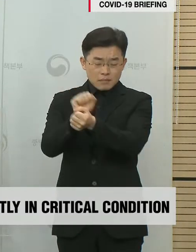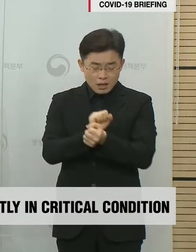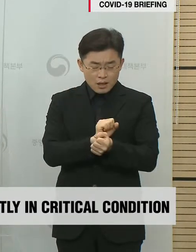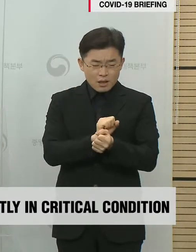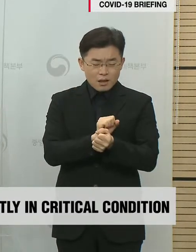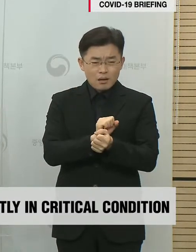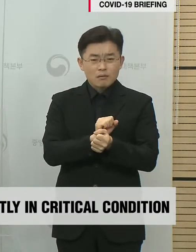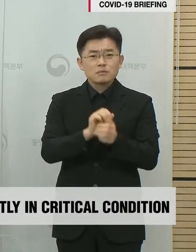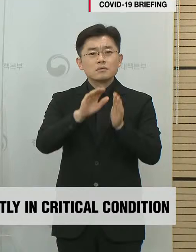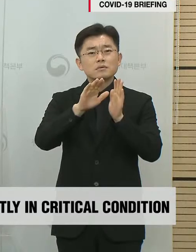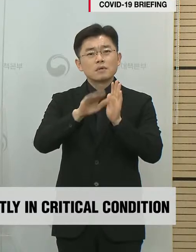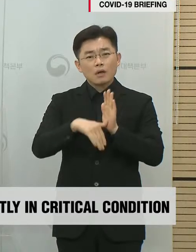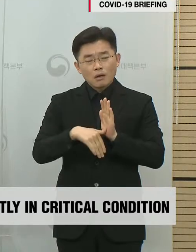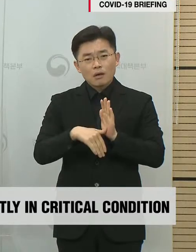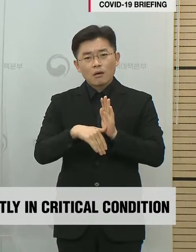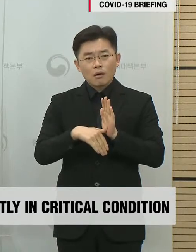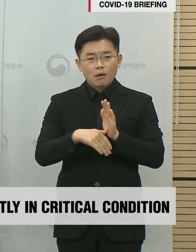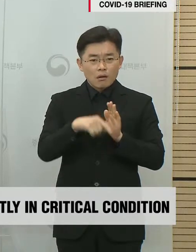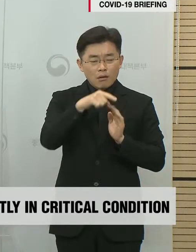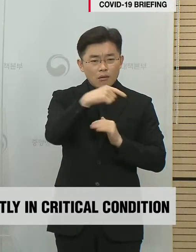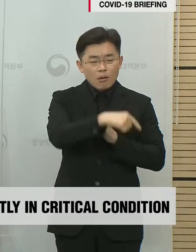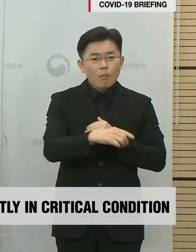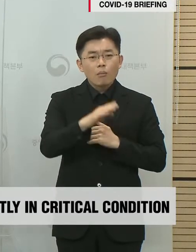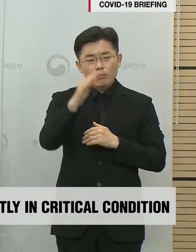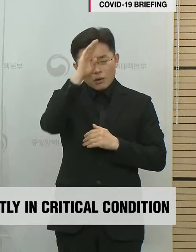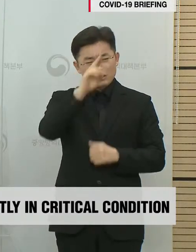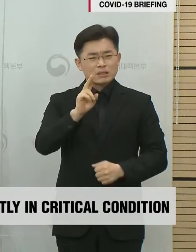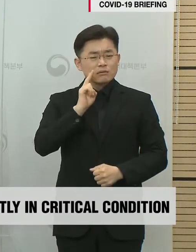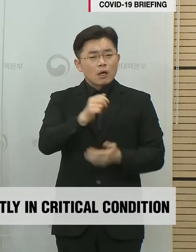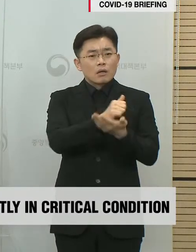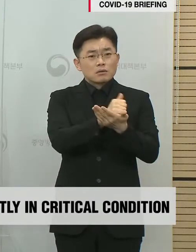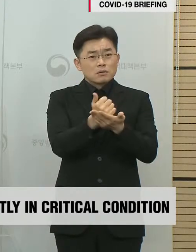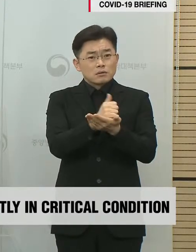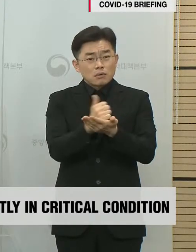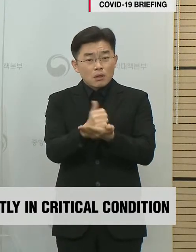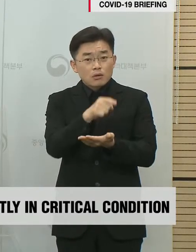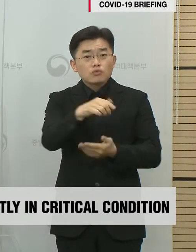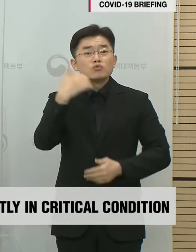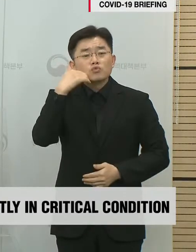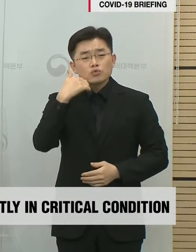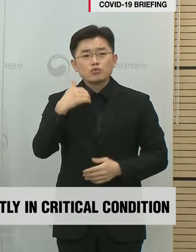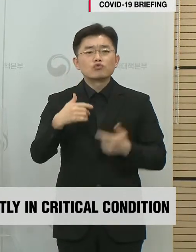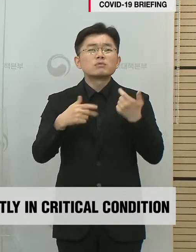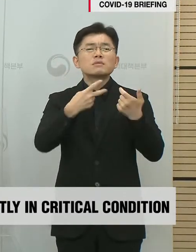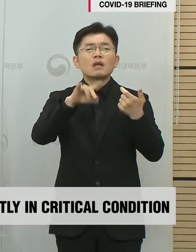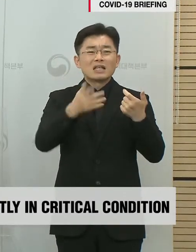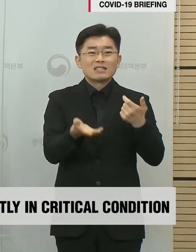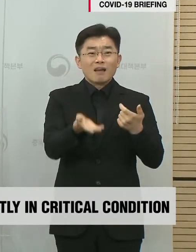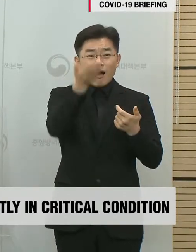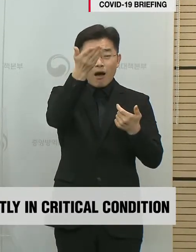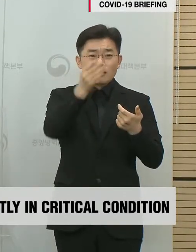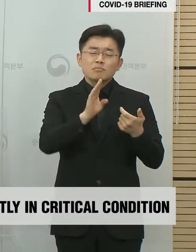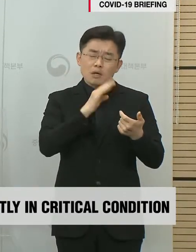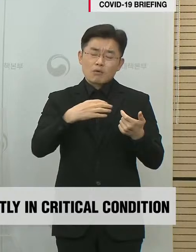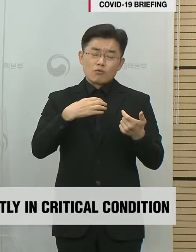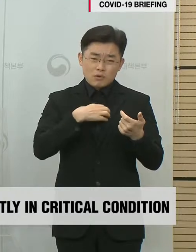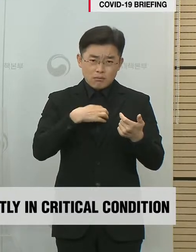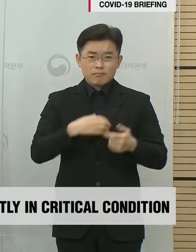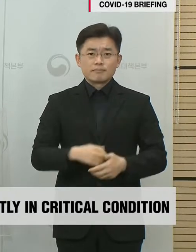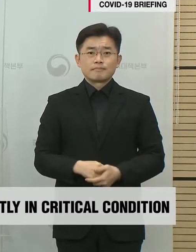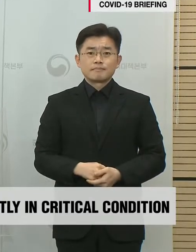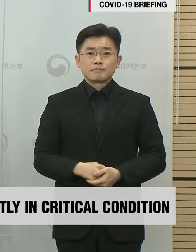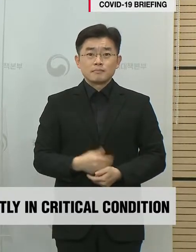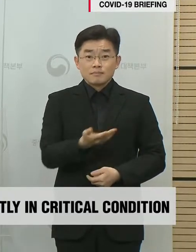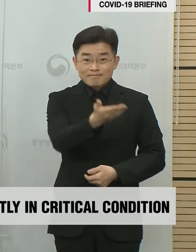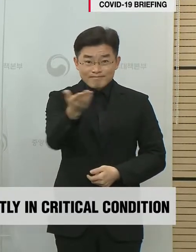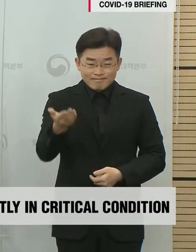in the 70s. And also, we have confirmed, and we also continue to note that those aged over